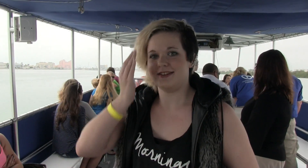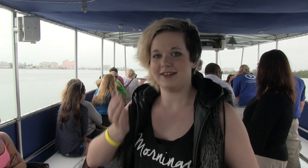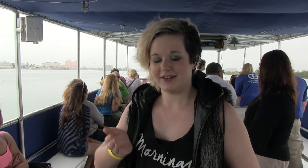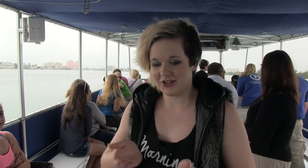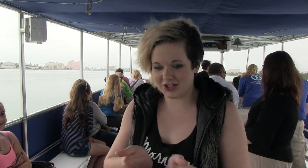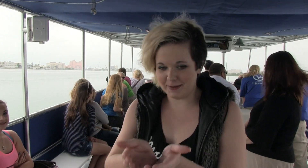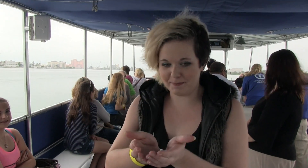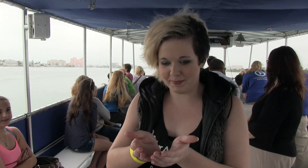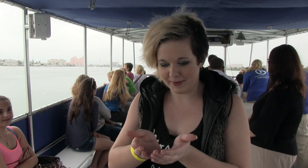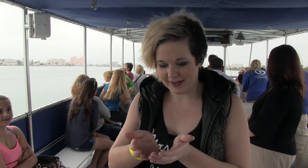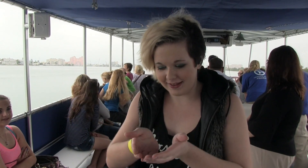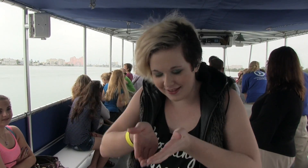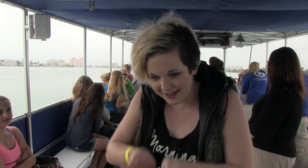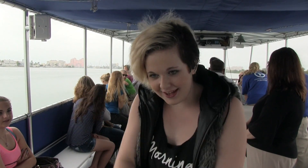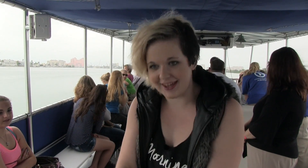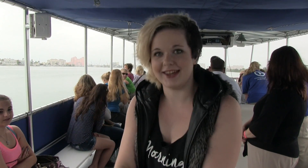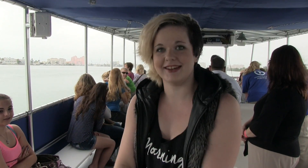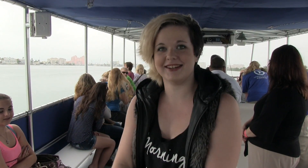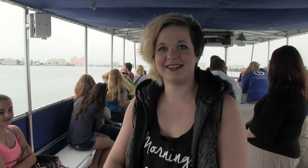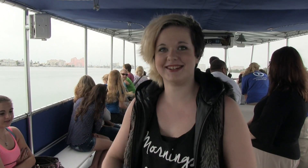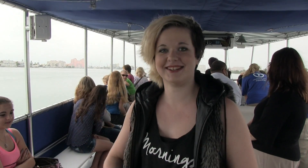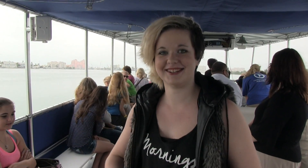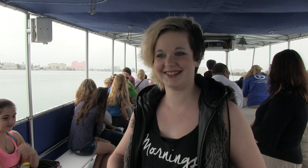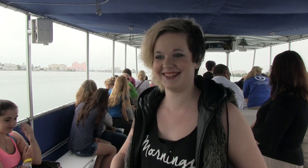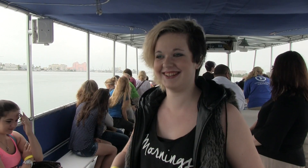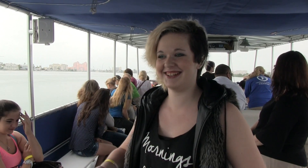Pirate ship is sinking.